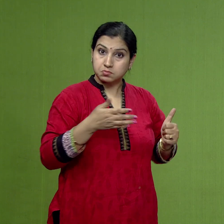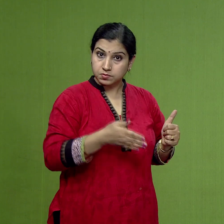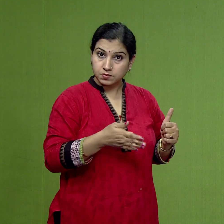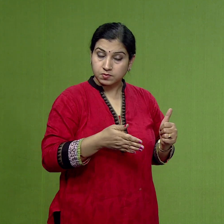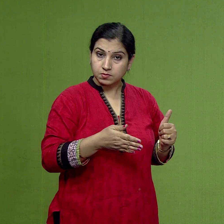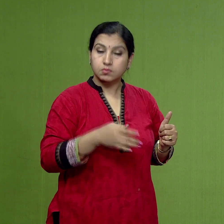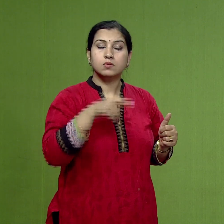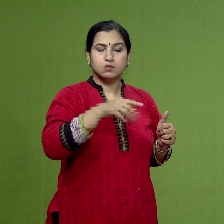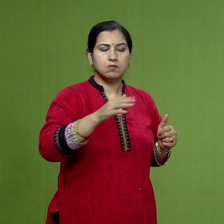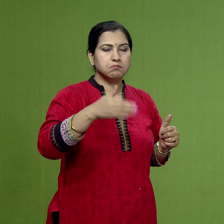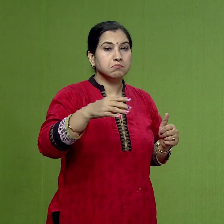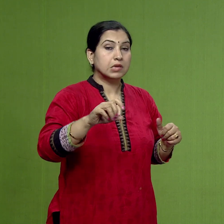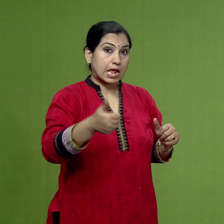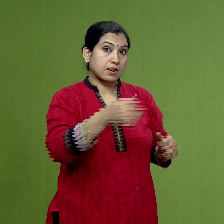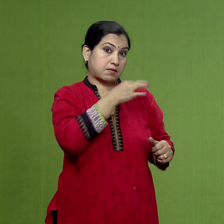it can be beneficial for us.